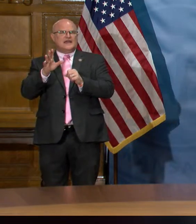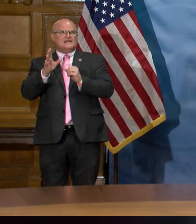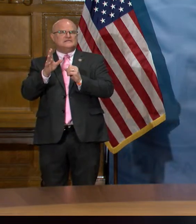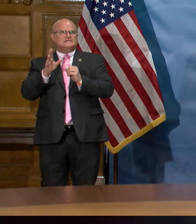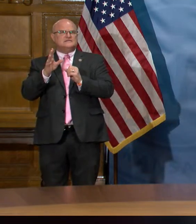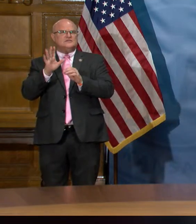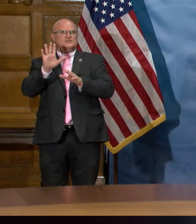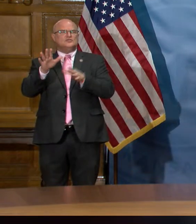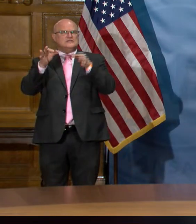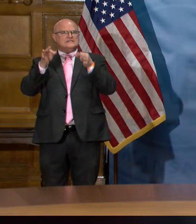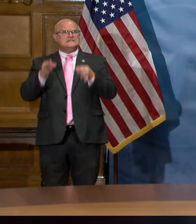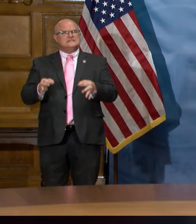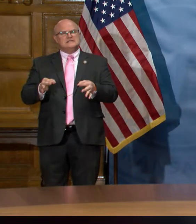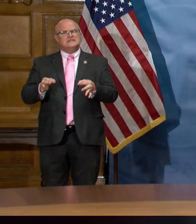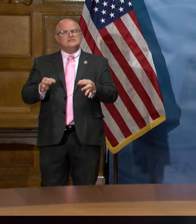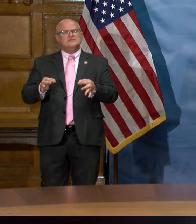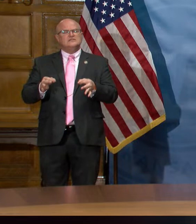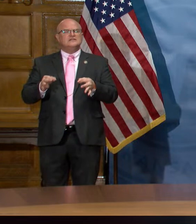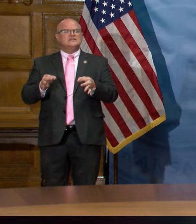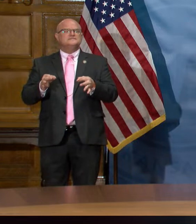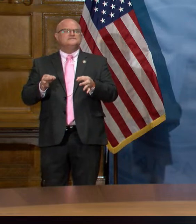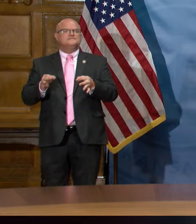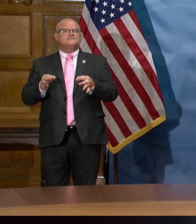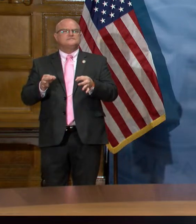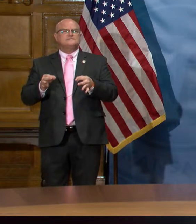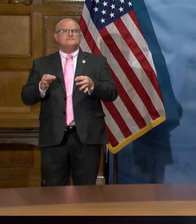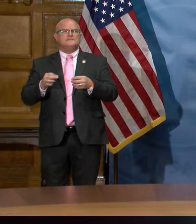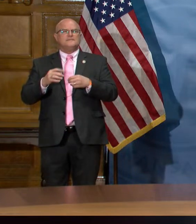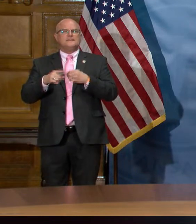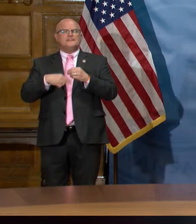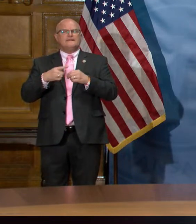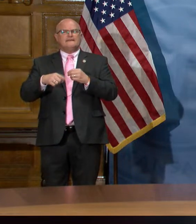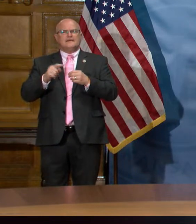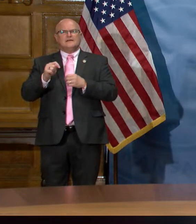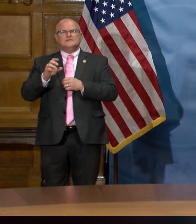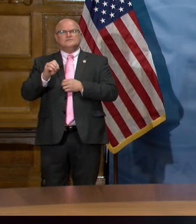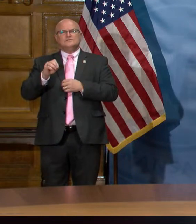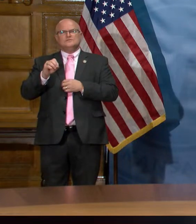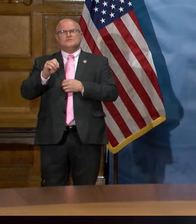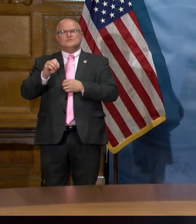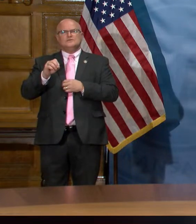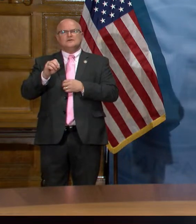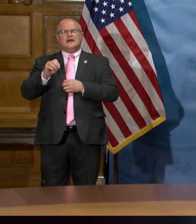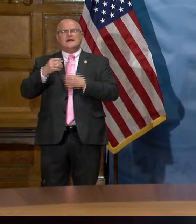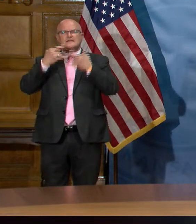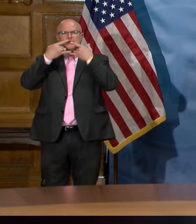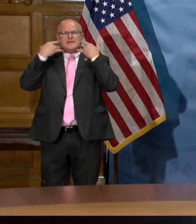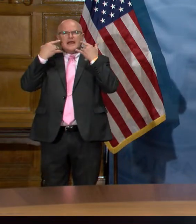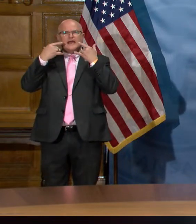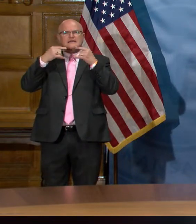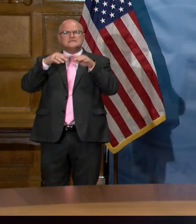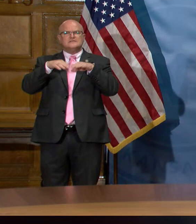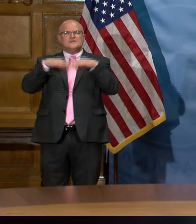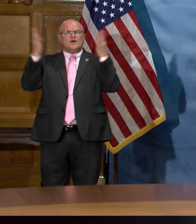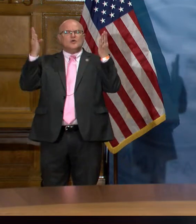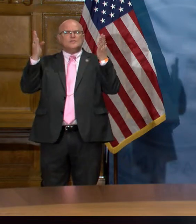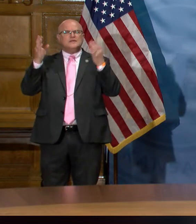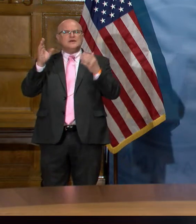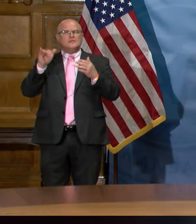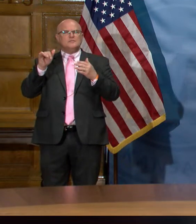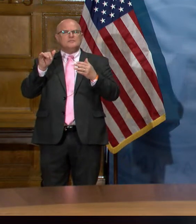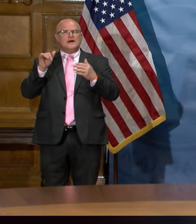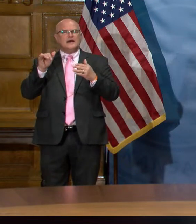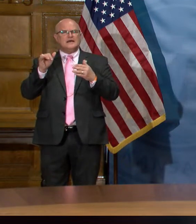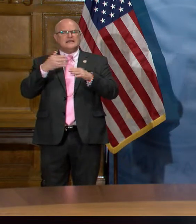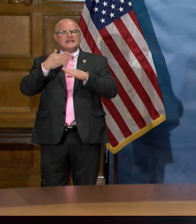all to your decision on whether to lift the mask mandate by